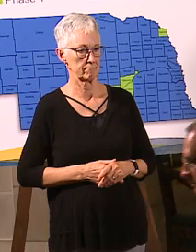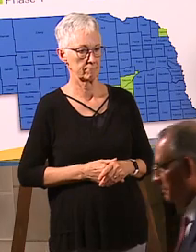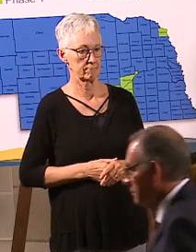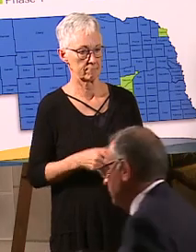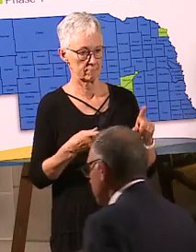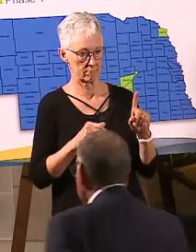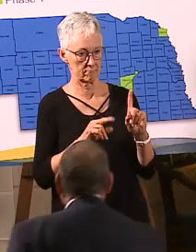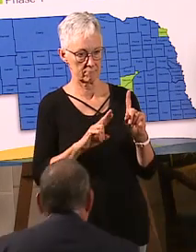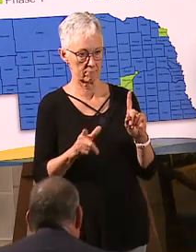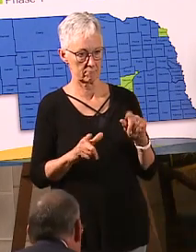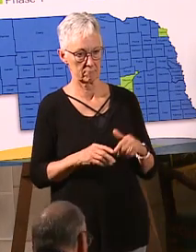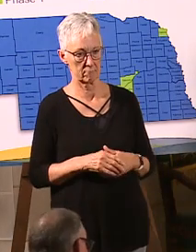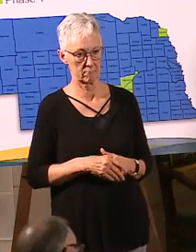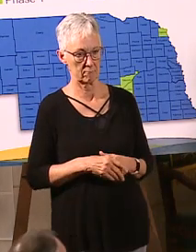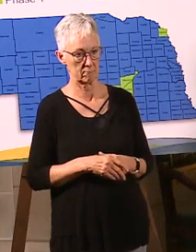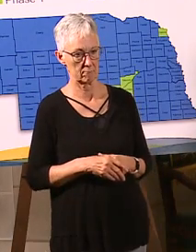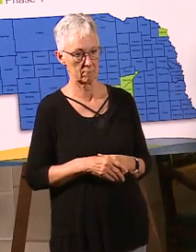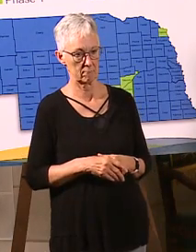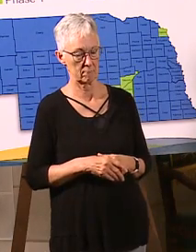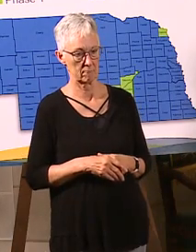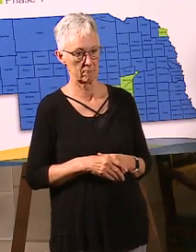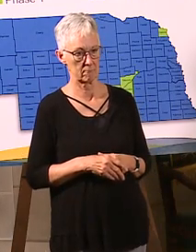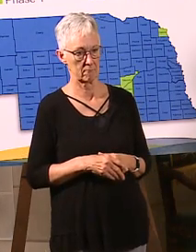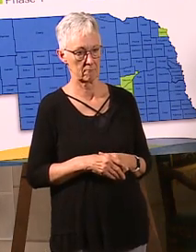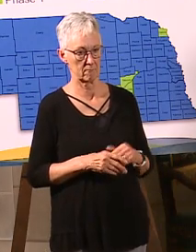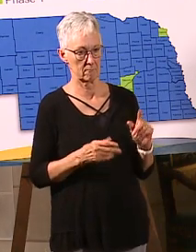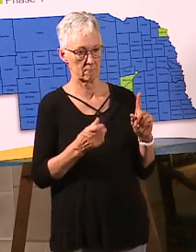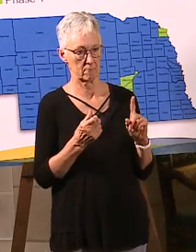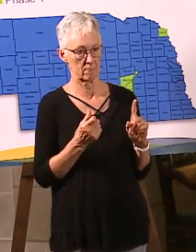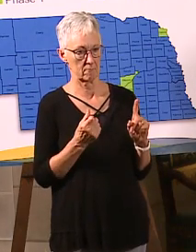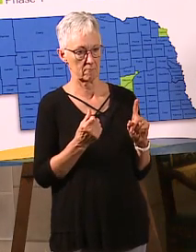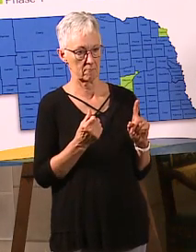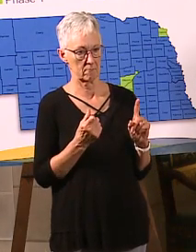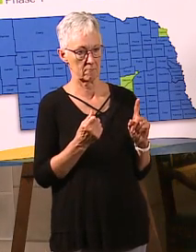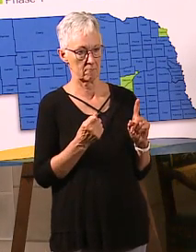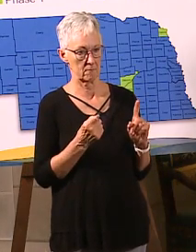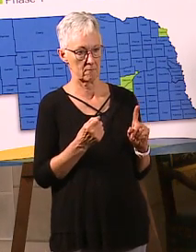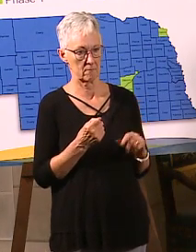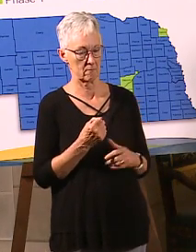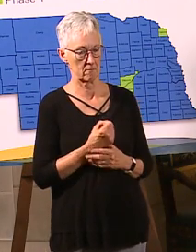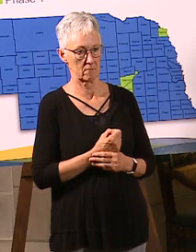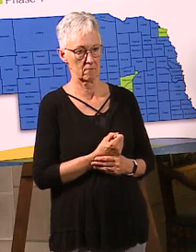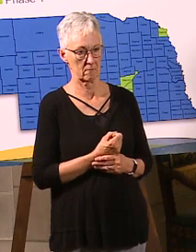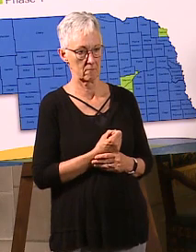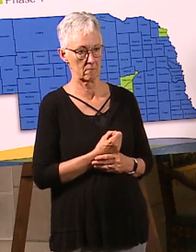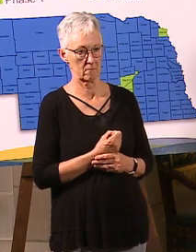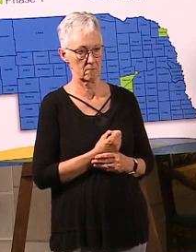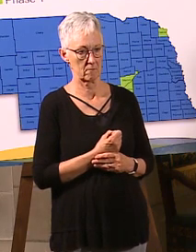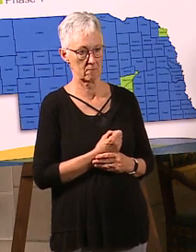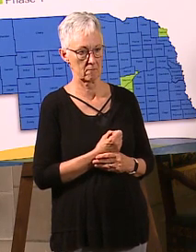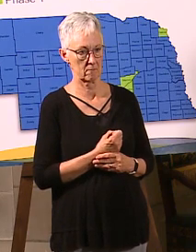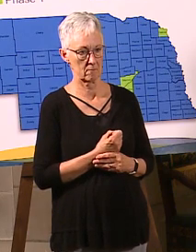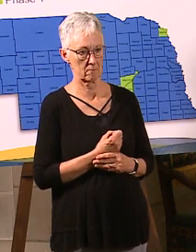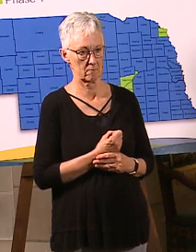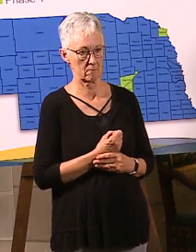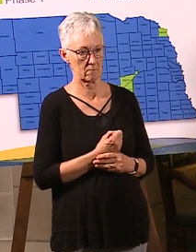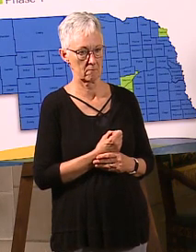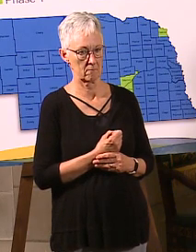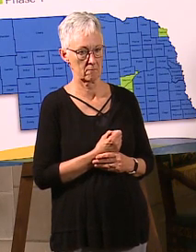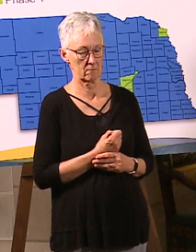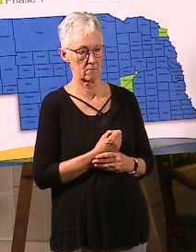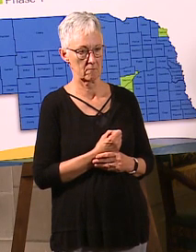Paul. Quick question, 11 senators have signed a letter, I think they've probably seen it, asking you to use the CARES money for